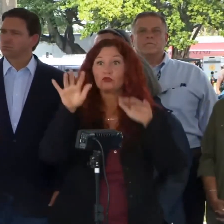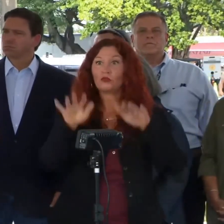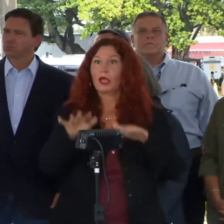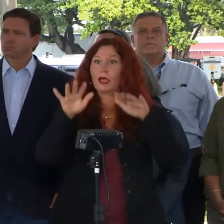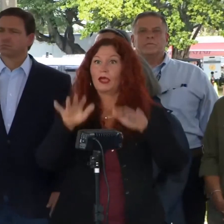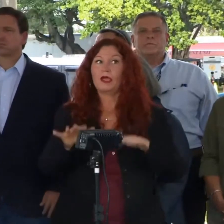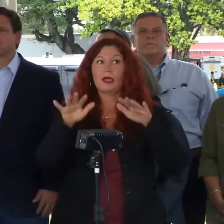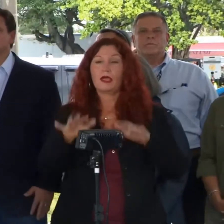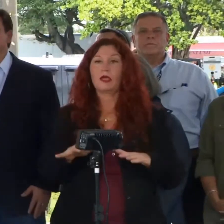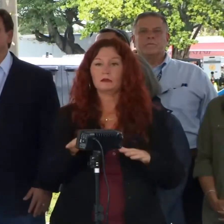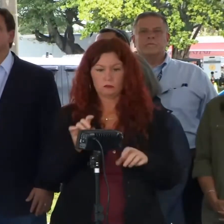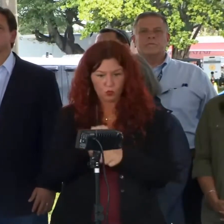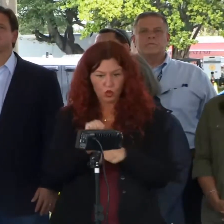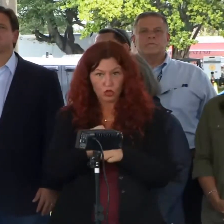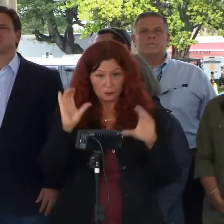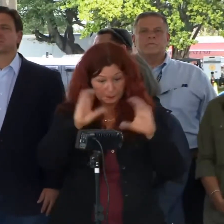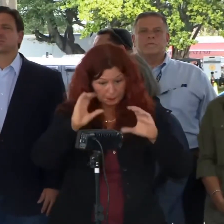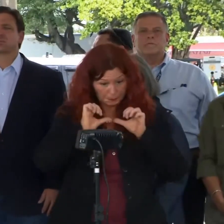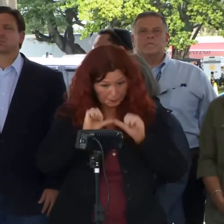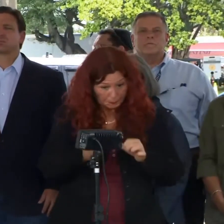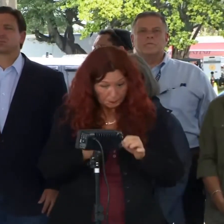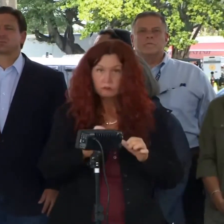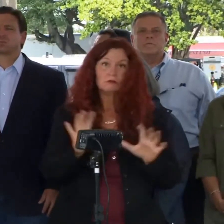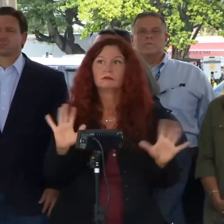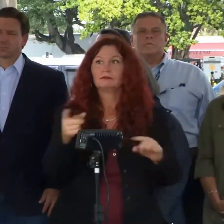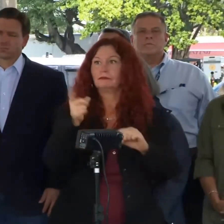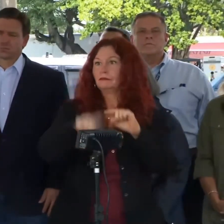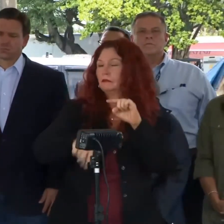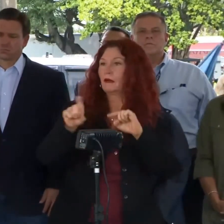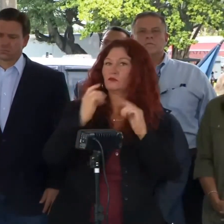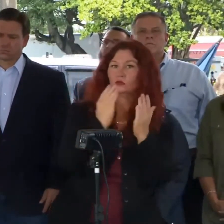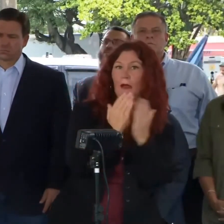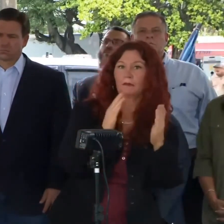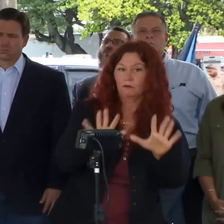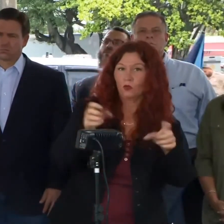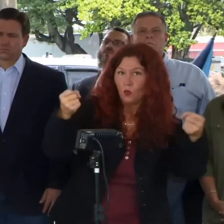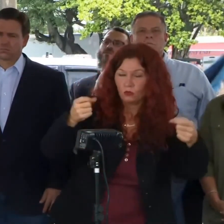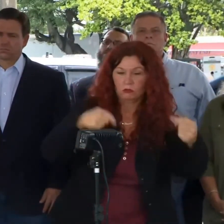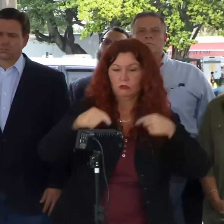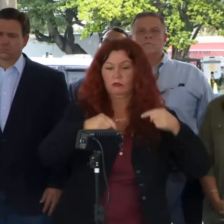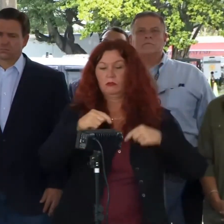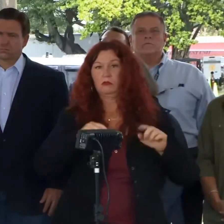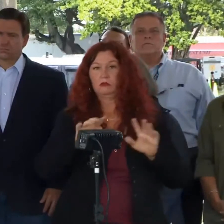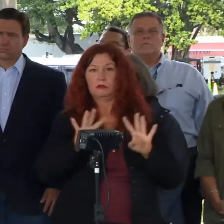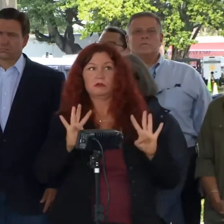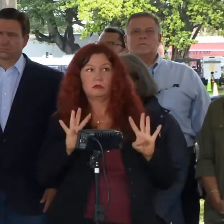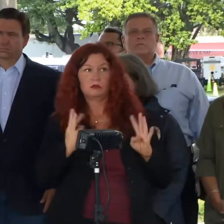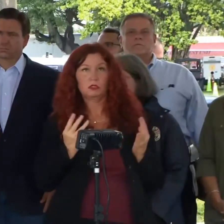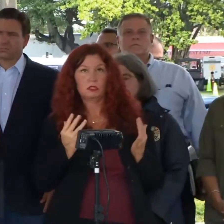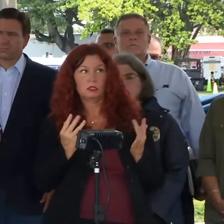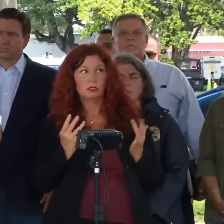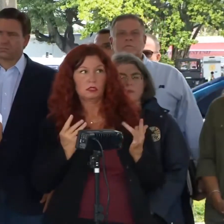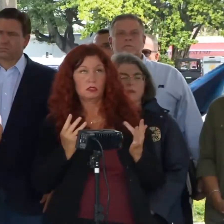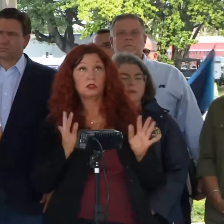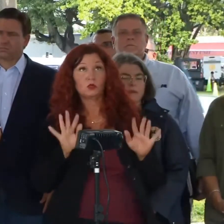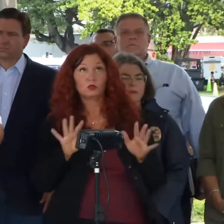lightning. The police chief or the fire chief addressed that issue and said that he